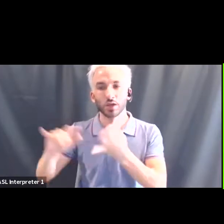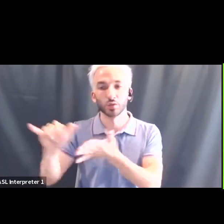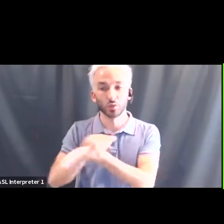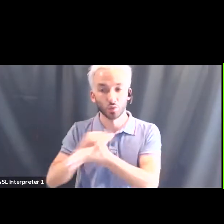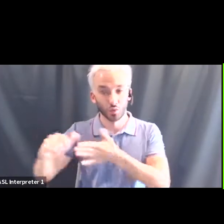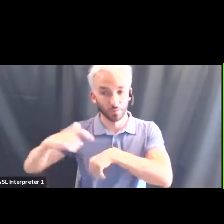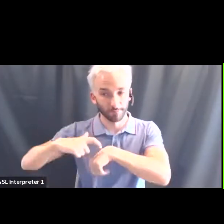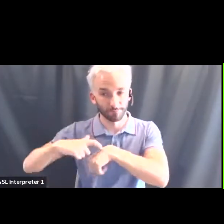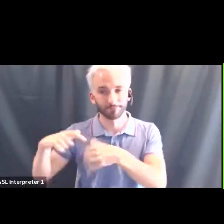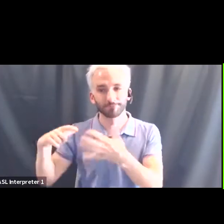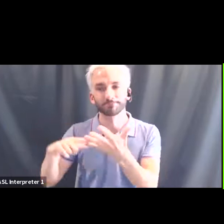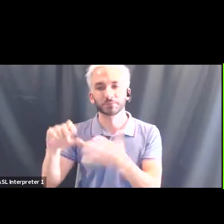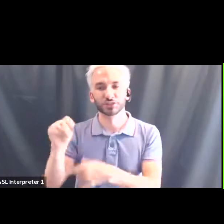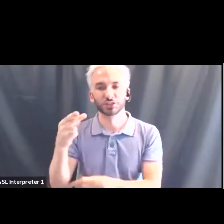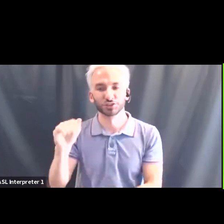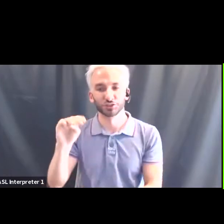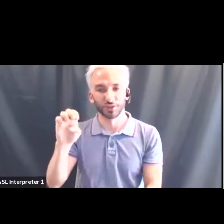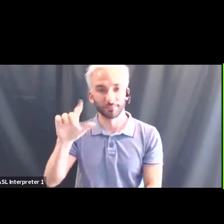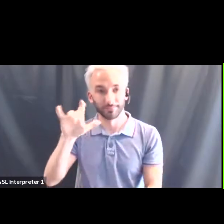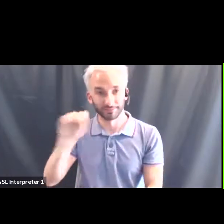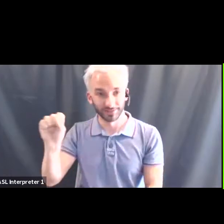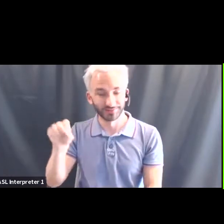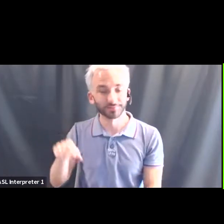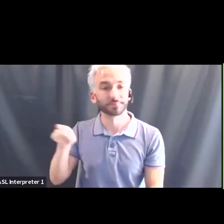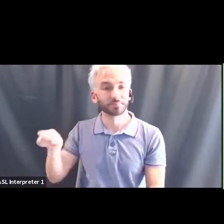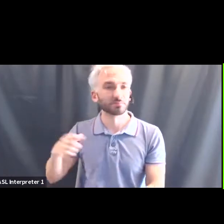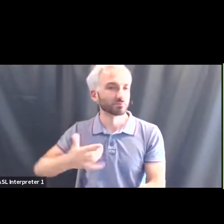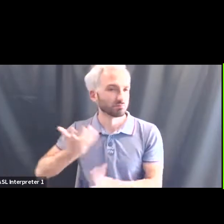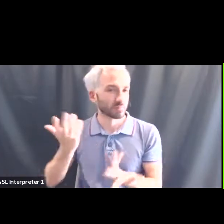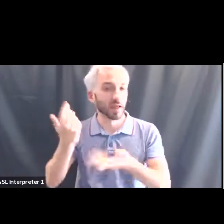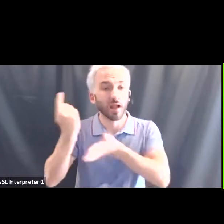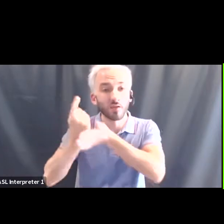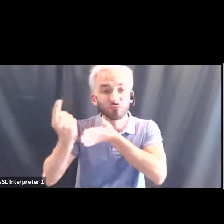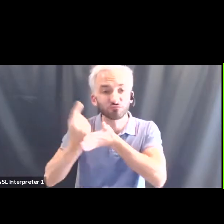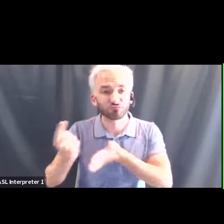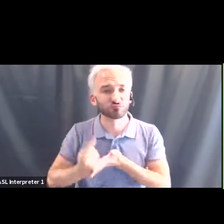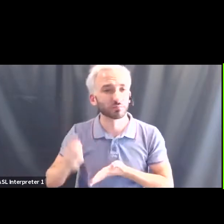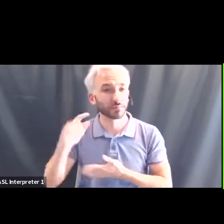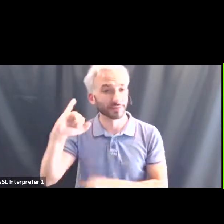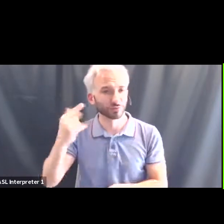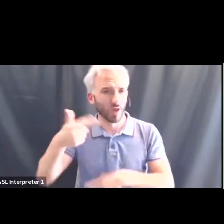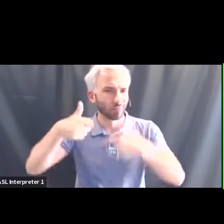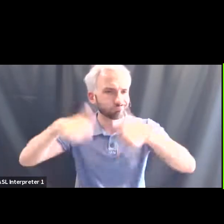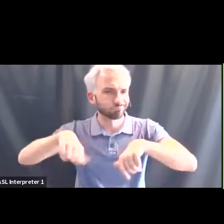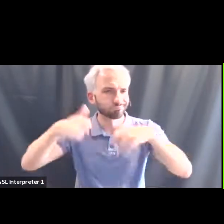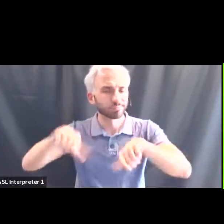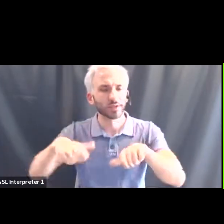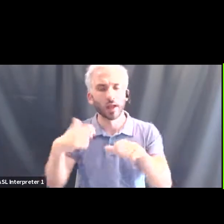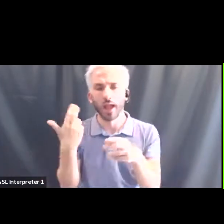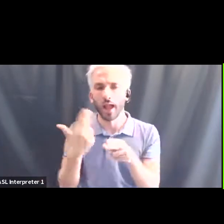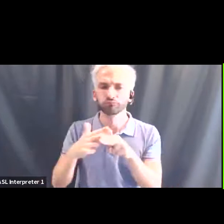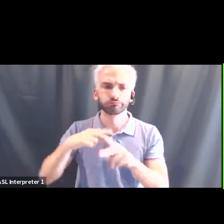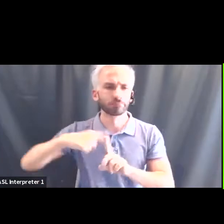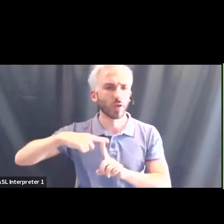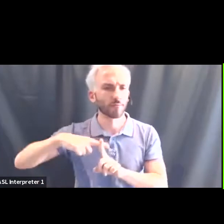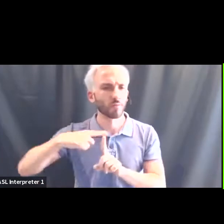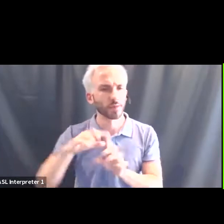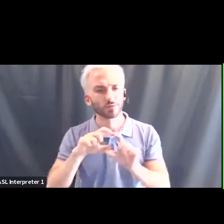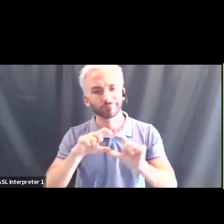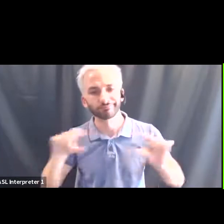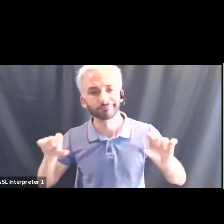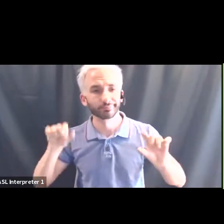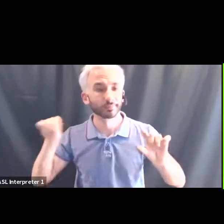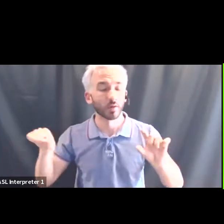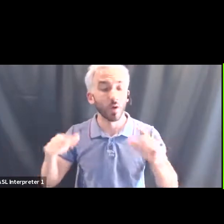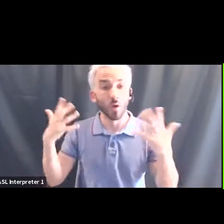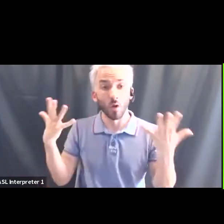Known on Instagram for her weekly affirmation series, she is also the recipient of the Woman Who Inspire